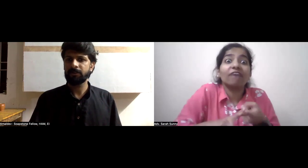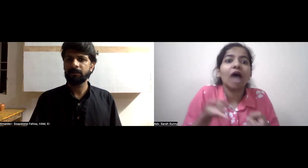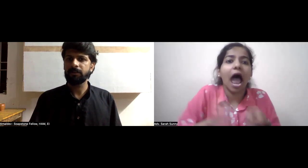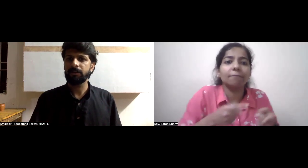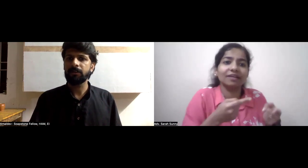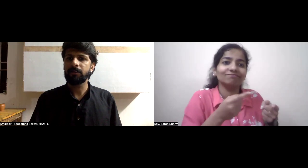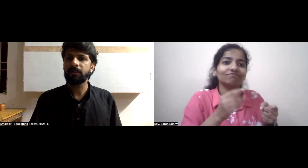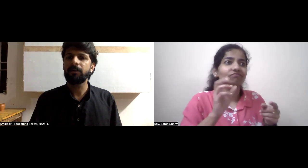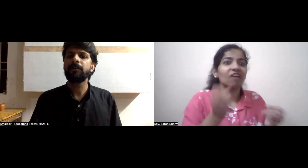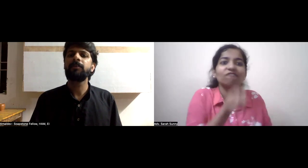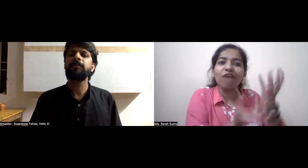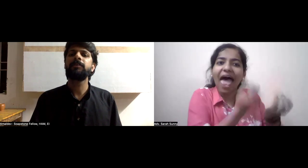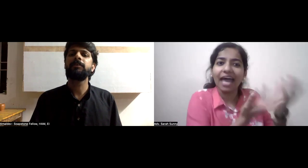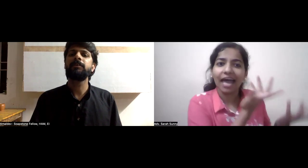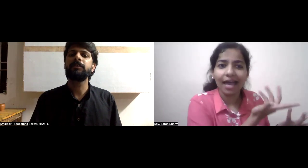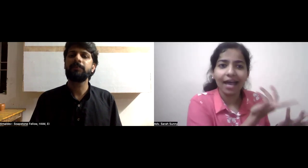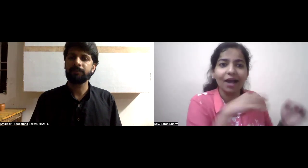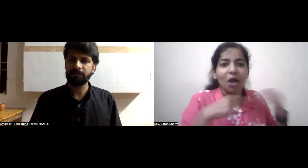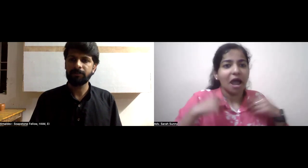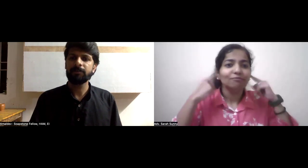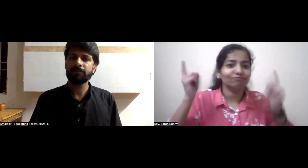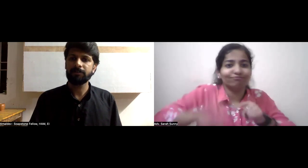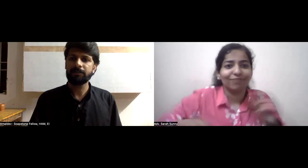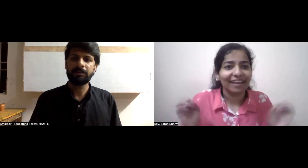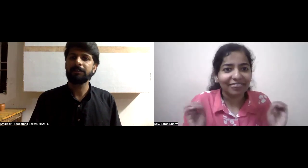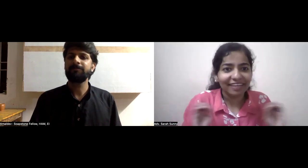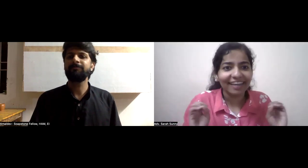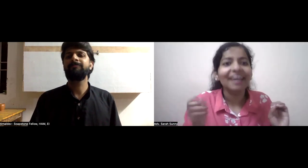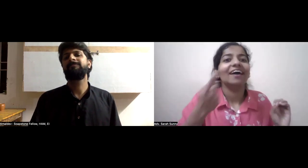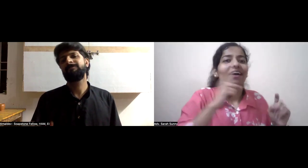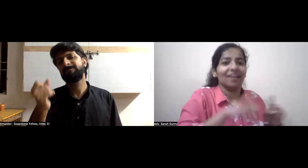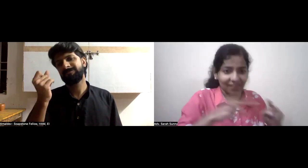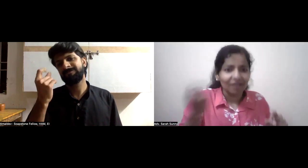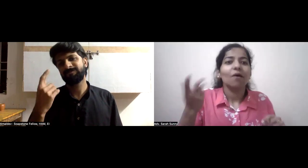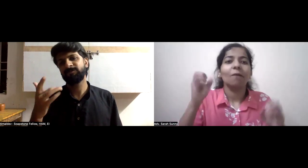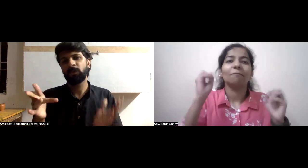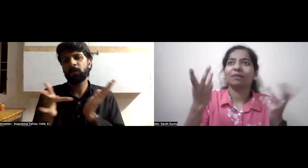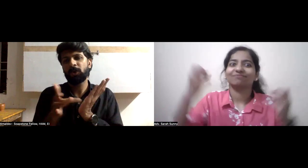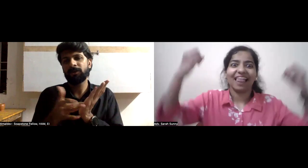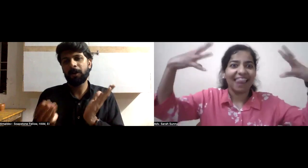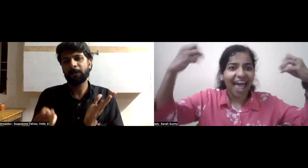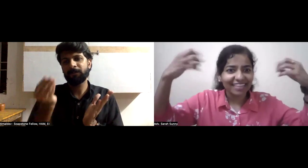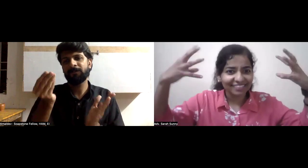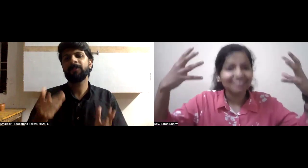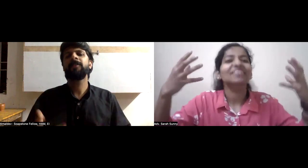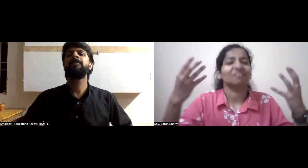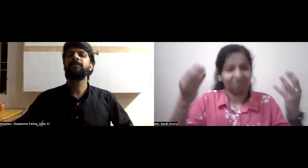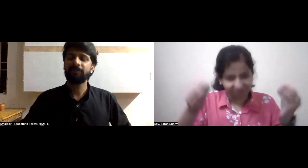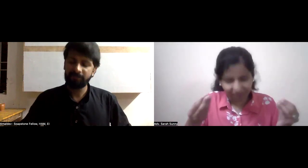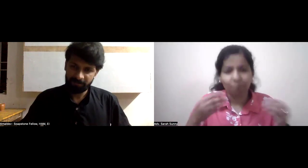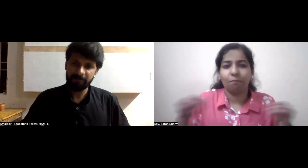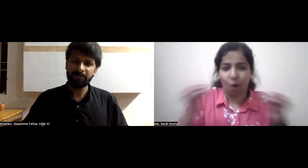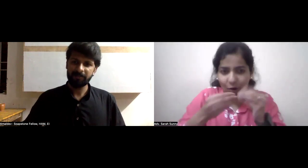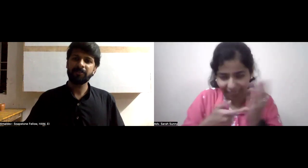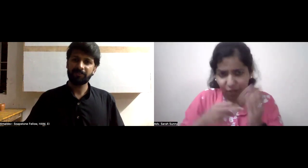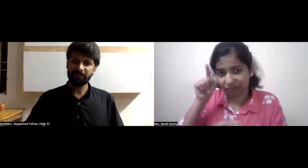I'm working, I don't, yes, even especially in, workplaces for emergencies or anything, if